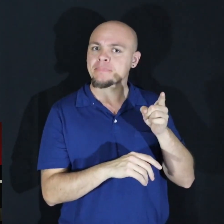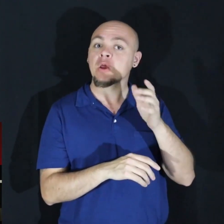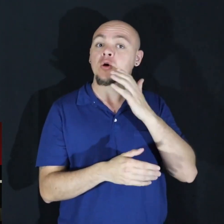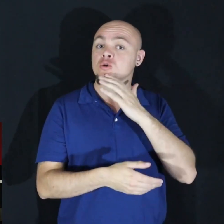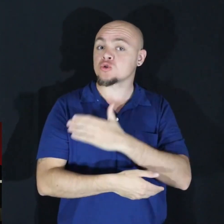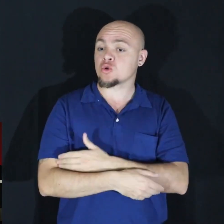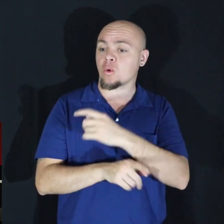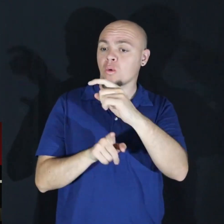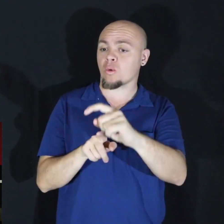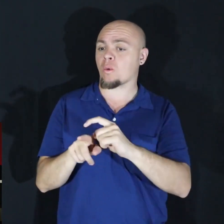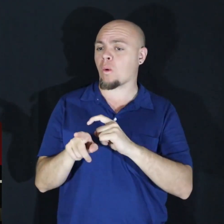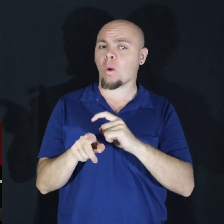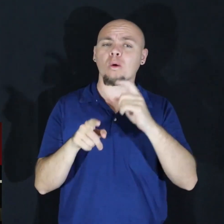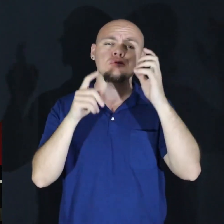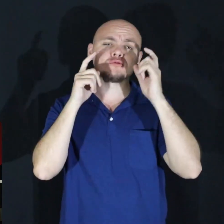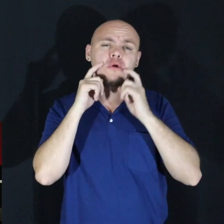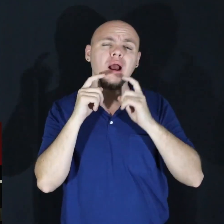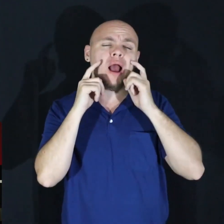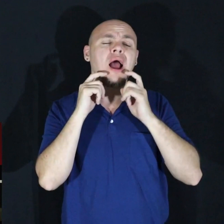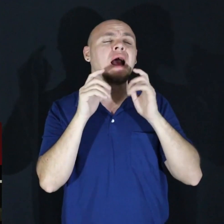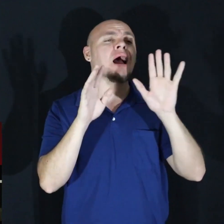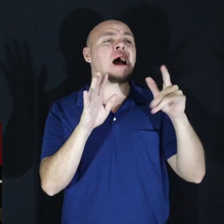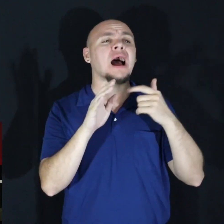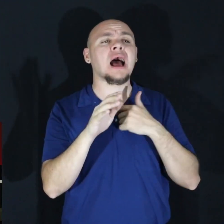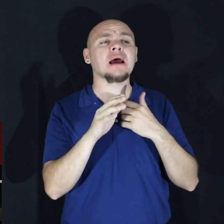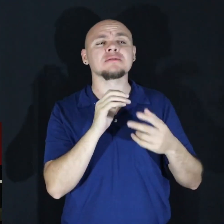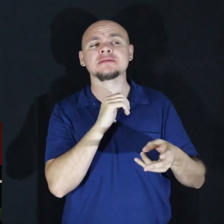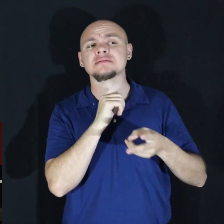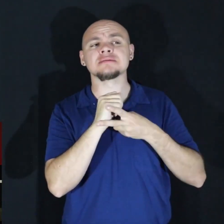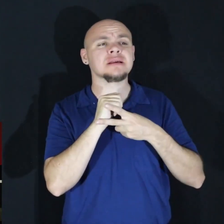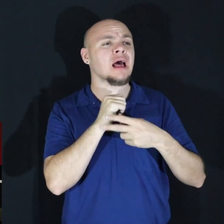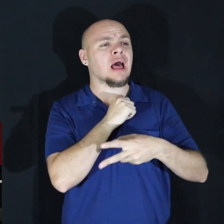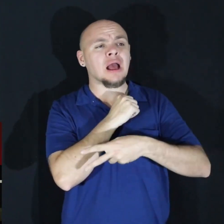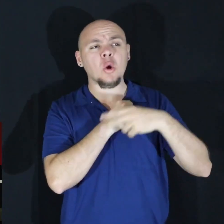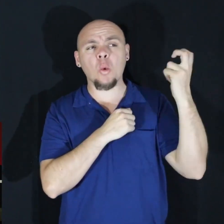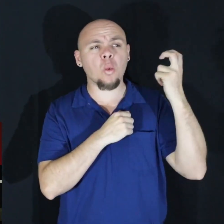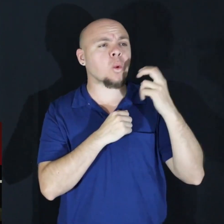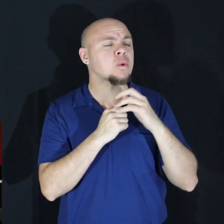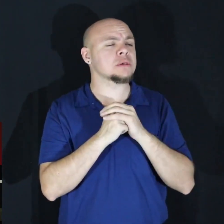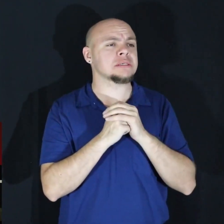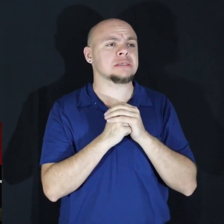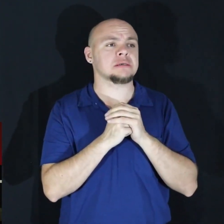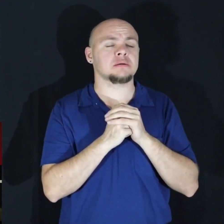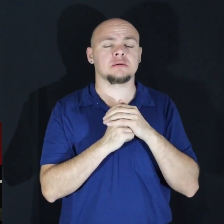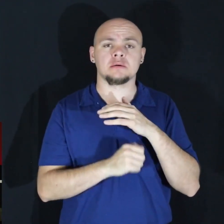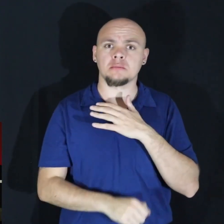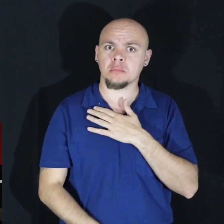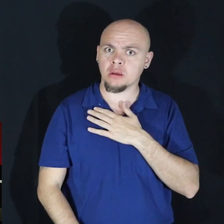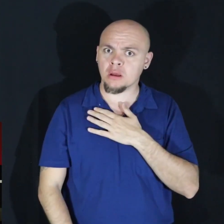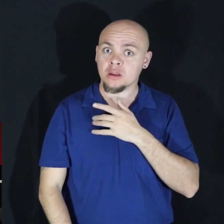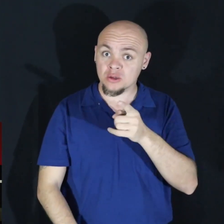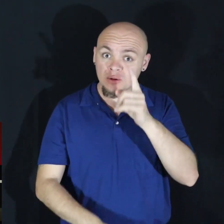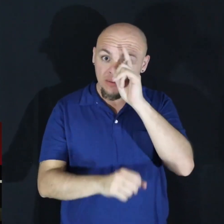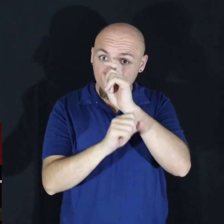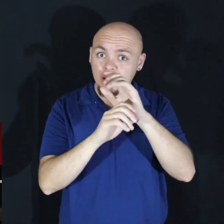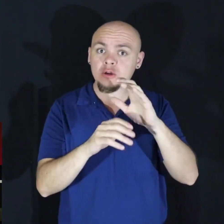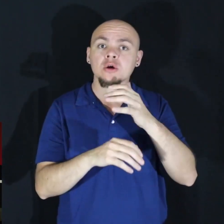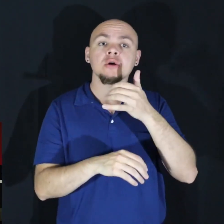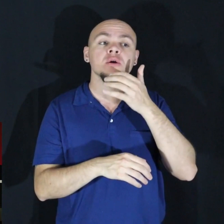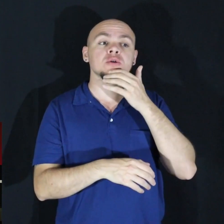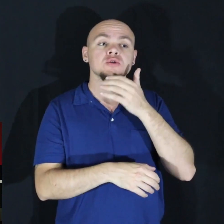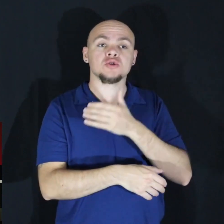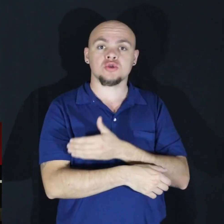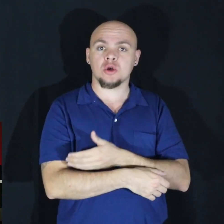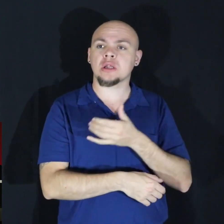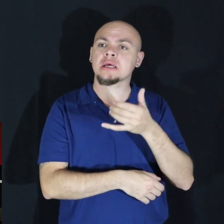daughter, tears, screaming, "I've been kidnapped." Oh my gosh, right? Imagine that daughter handing the phone to the